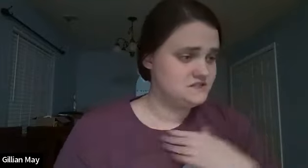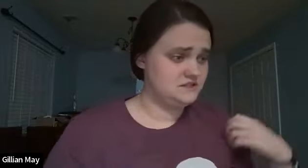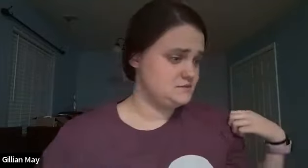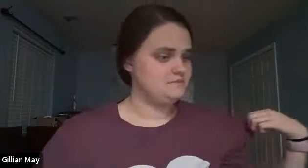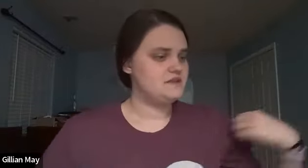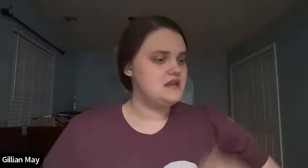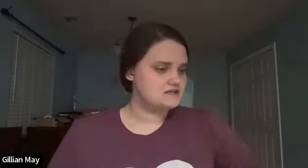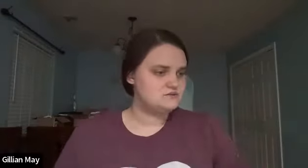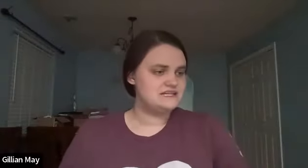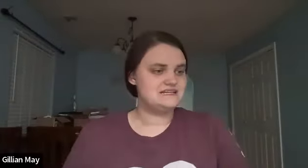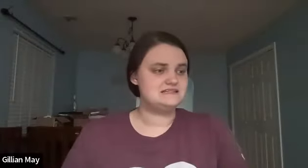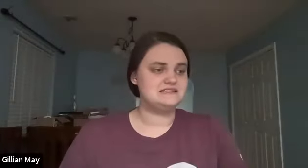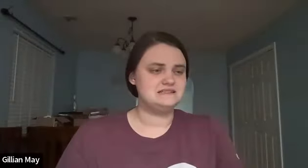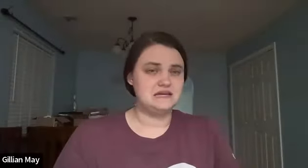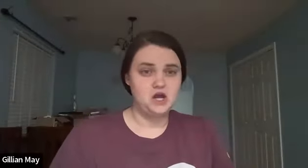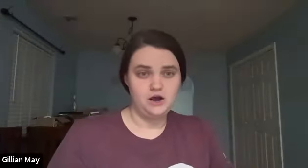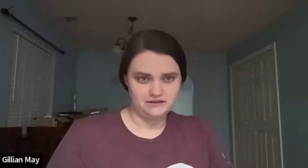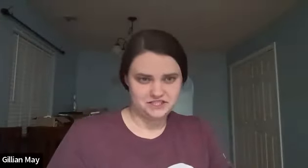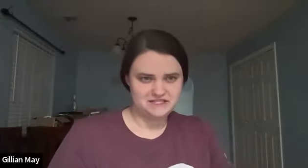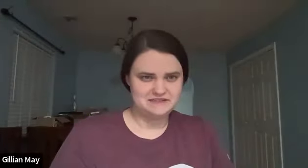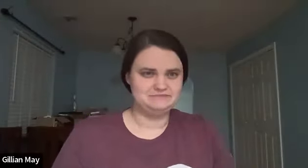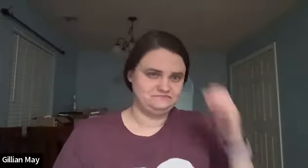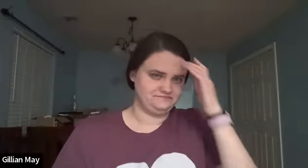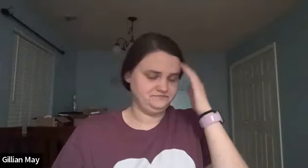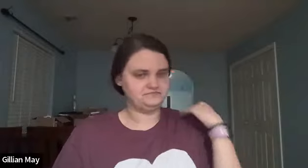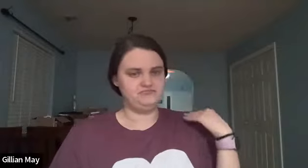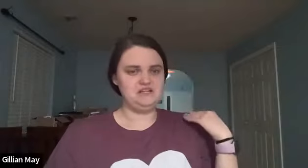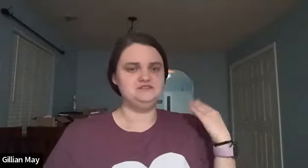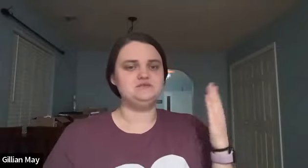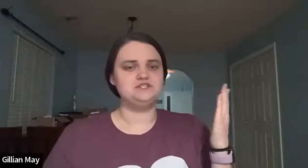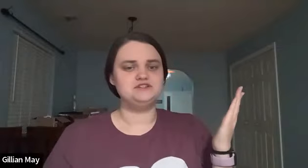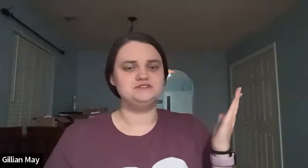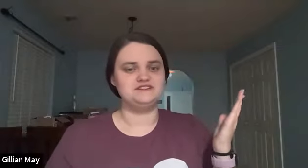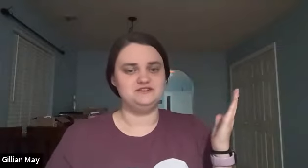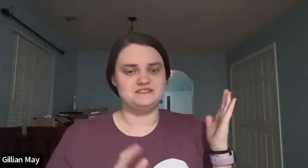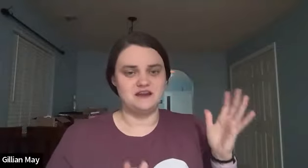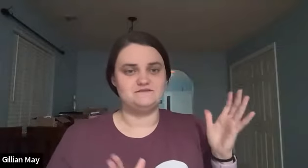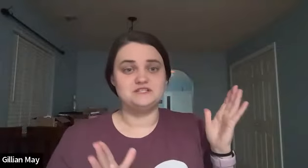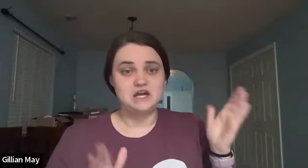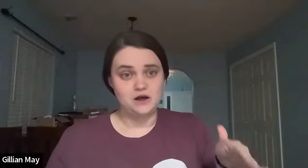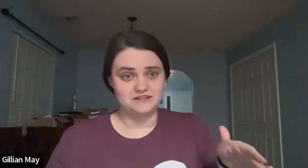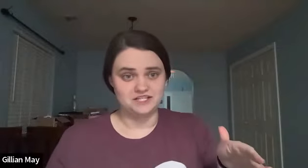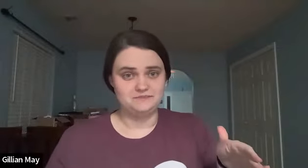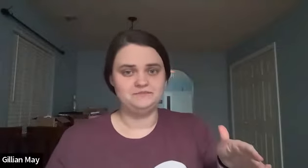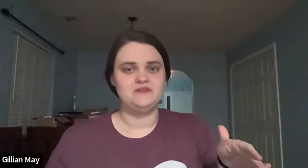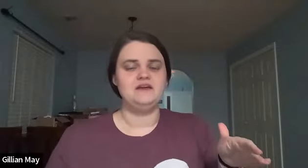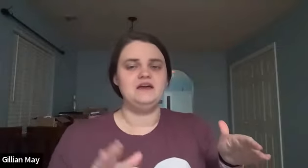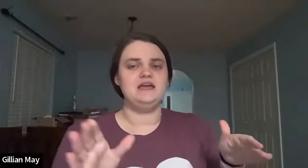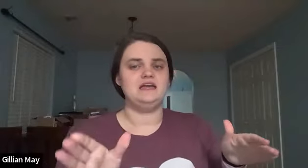Excuse me. The next one is psychologist. So what you're going to do is you're going to do the sign for psychology. And